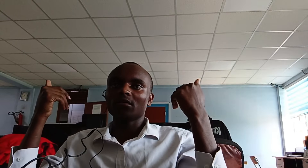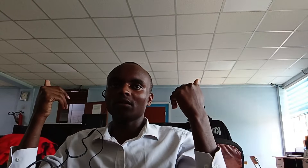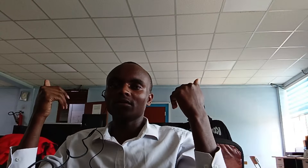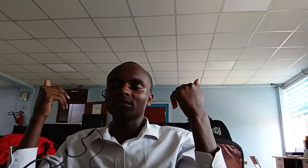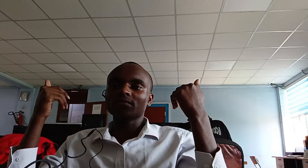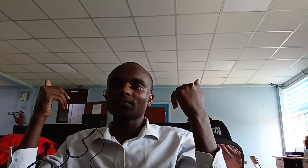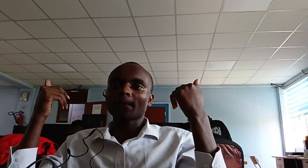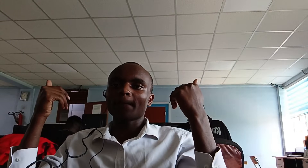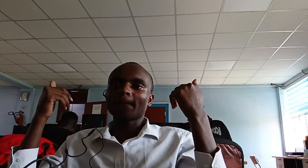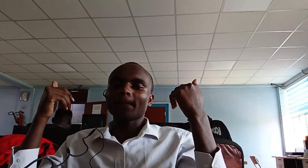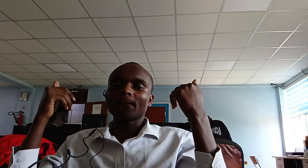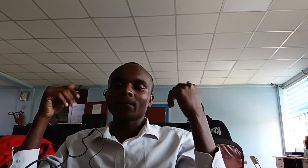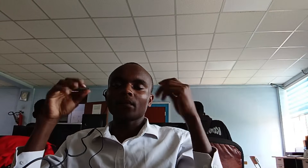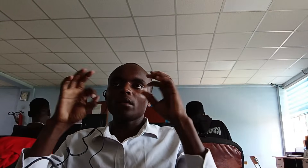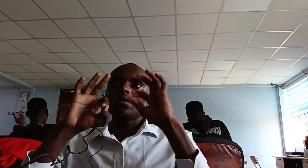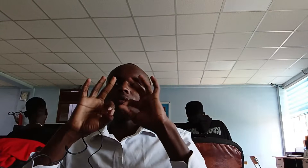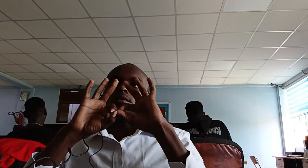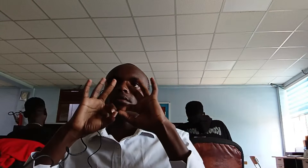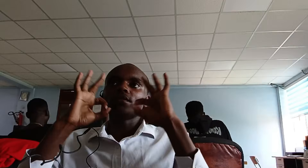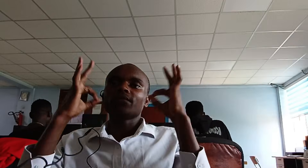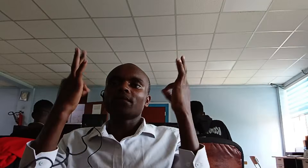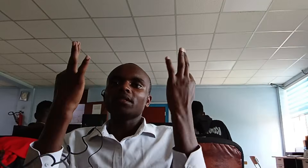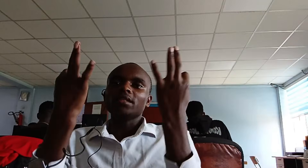not. So it's family.